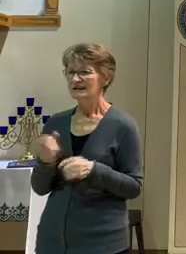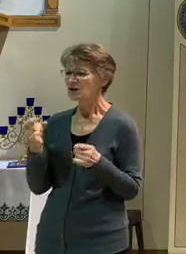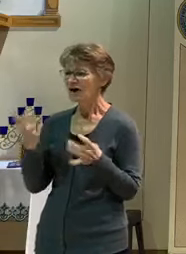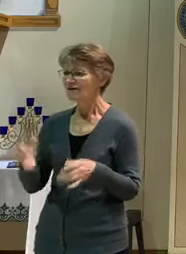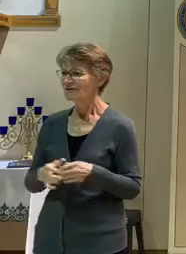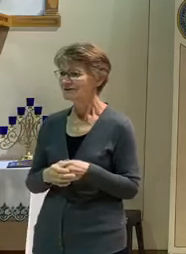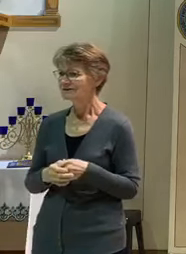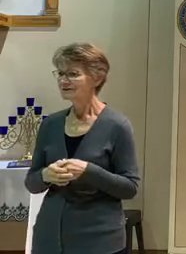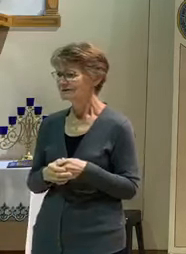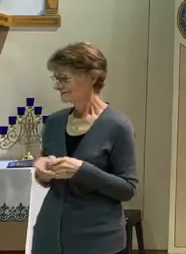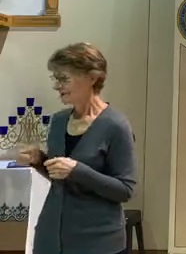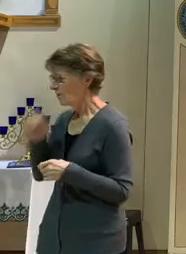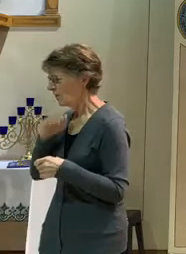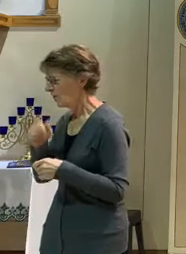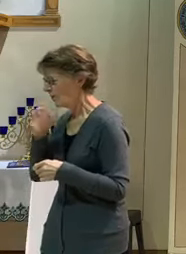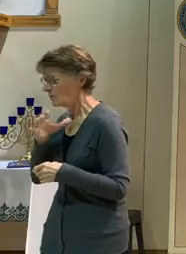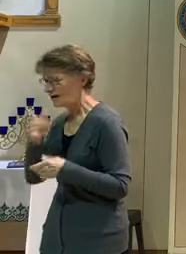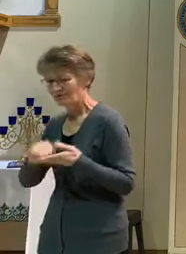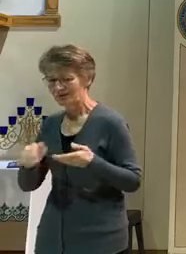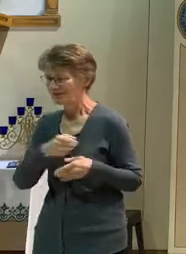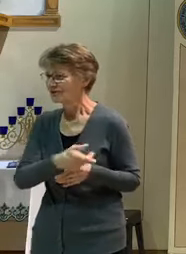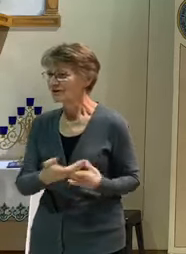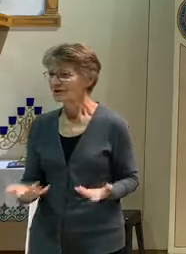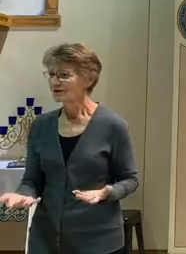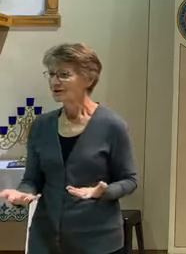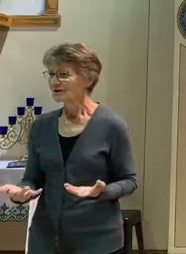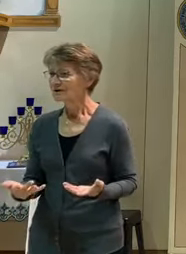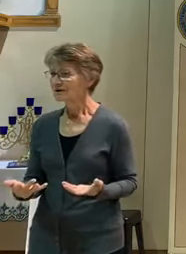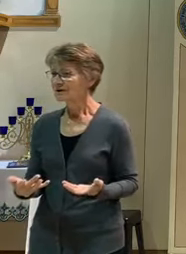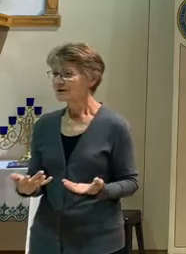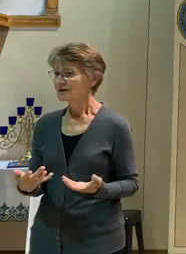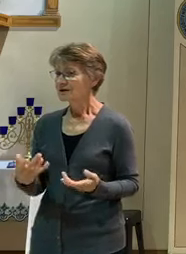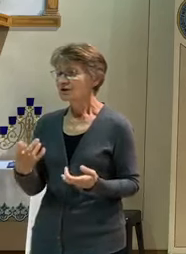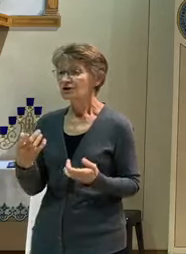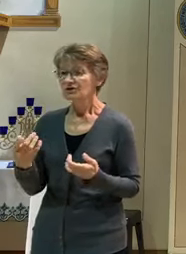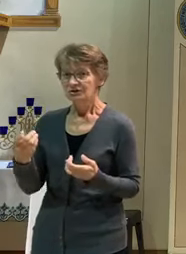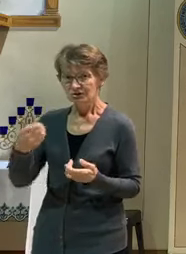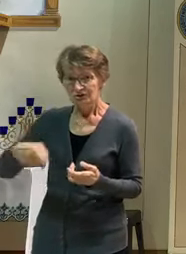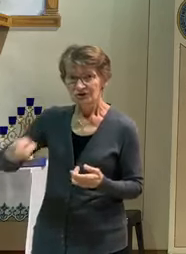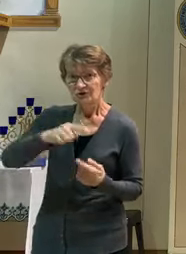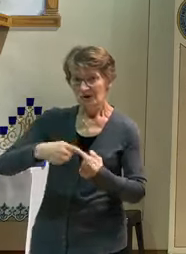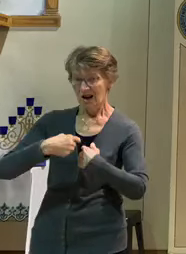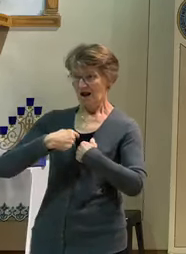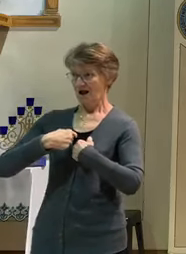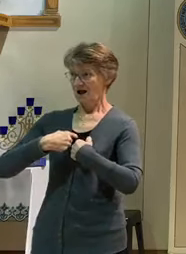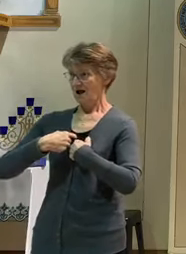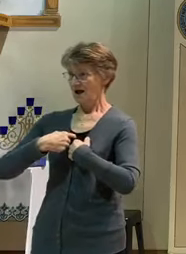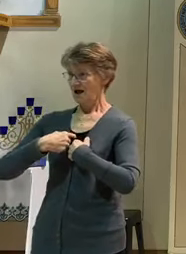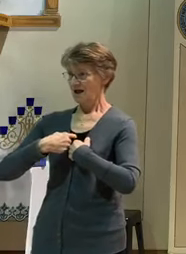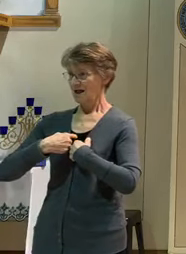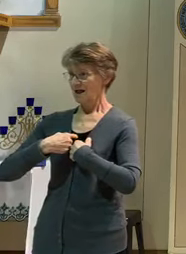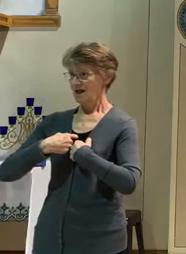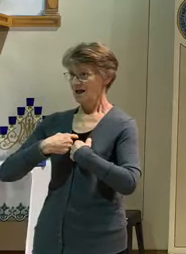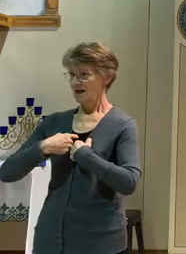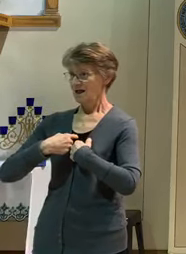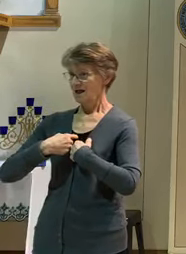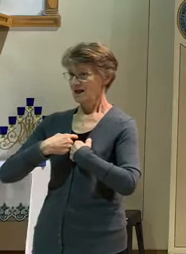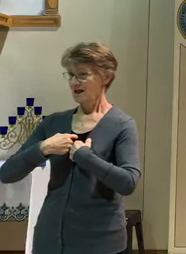We live and breathe this unforgiveness all the time. What do we have? Zero